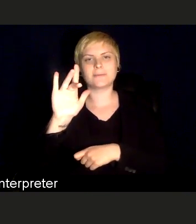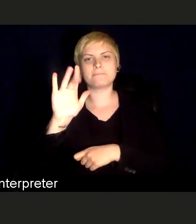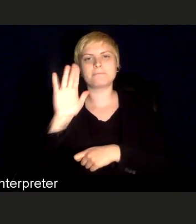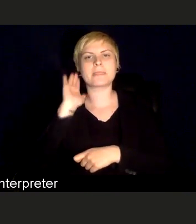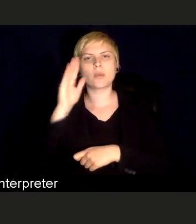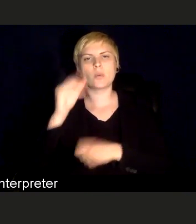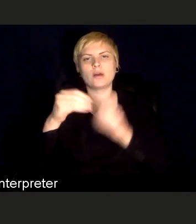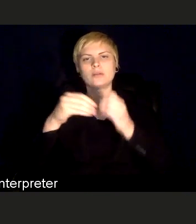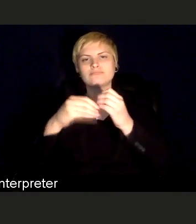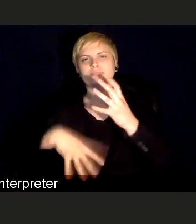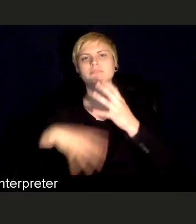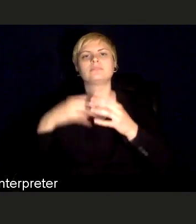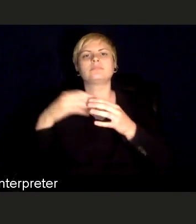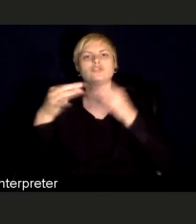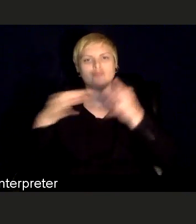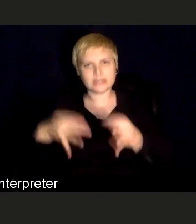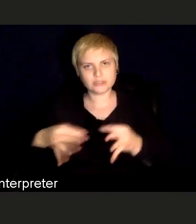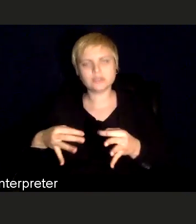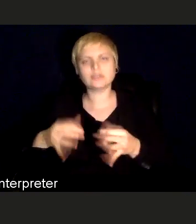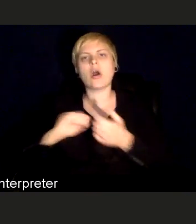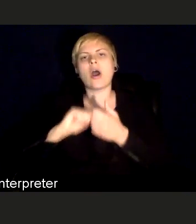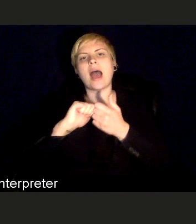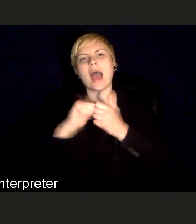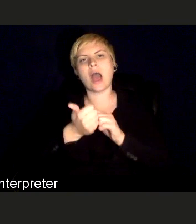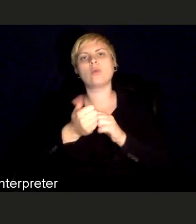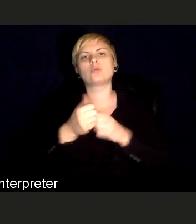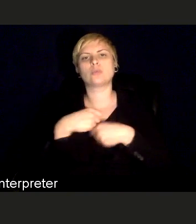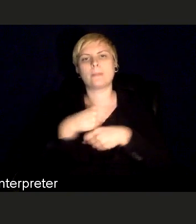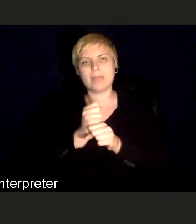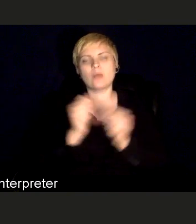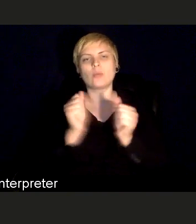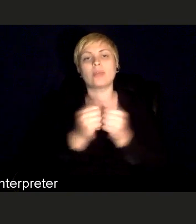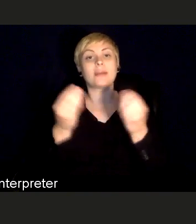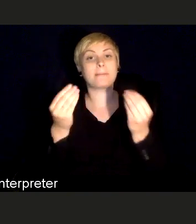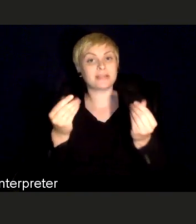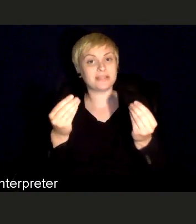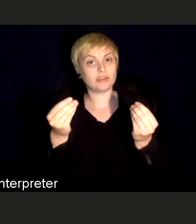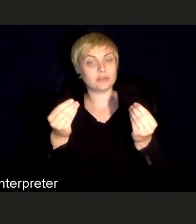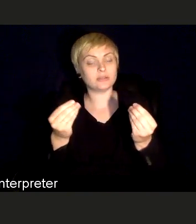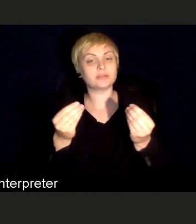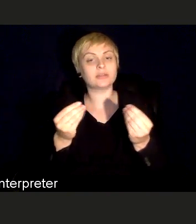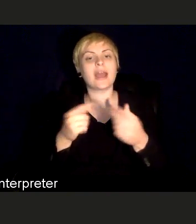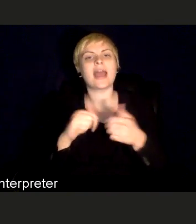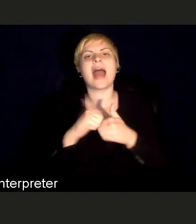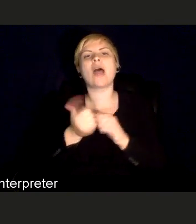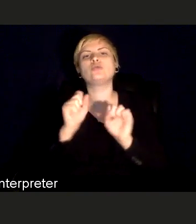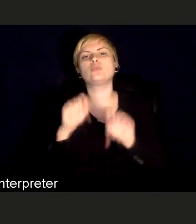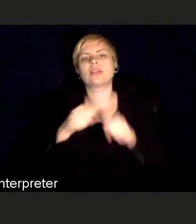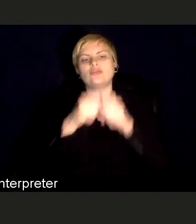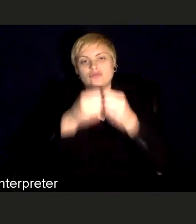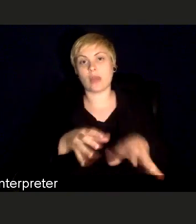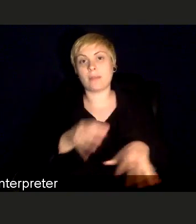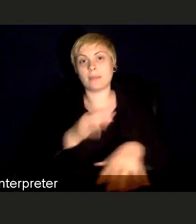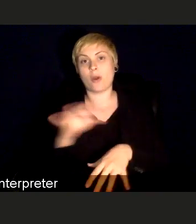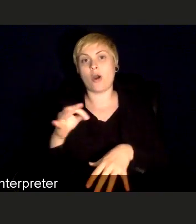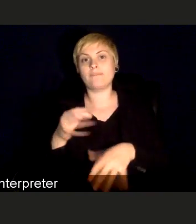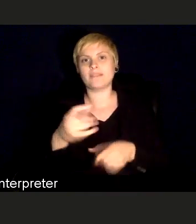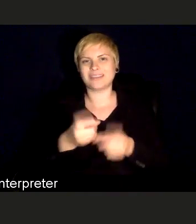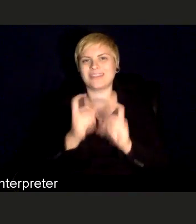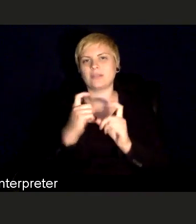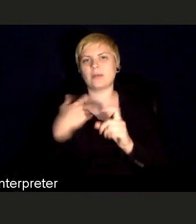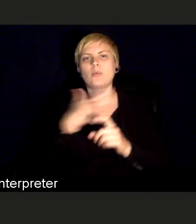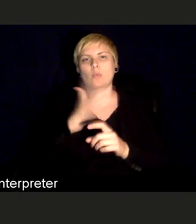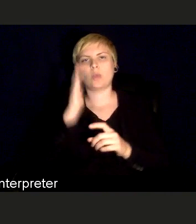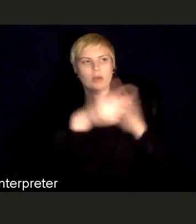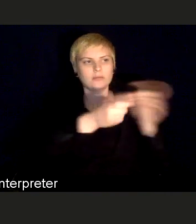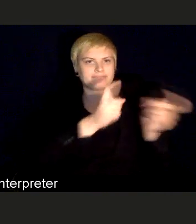you the directions and how to make with materials and how you can drop them off and we will distribute them. The